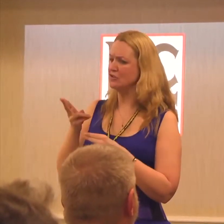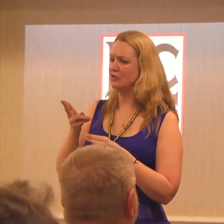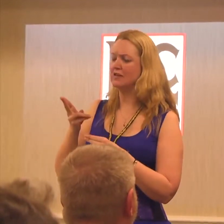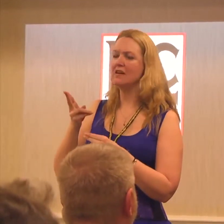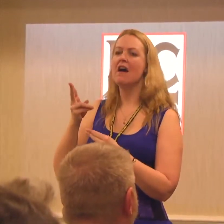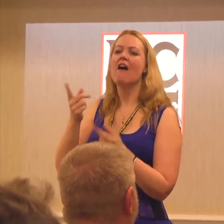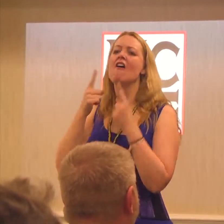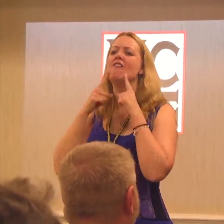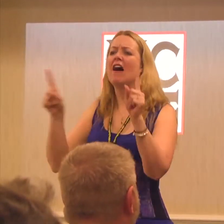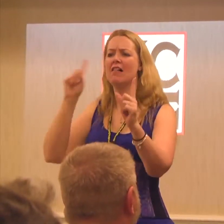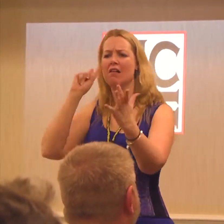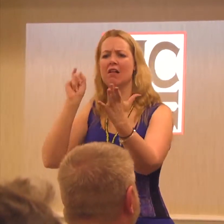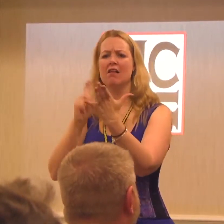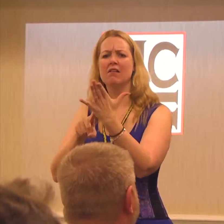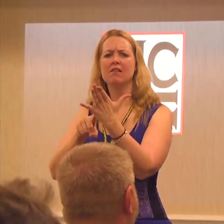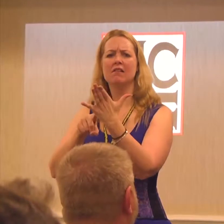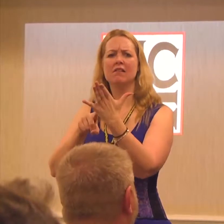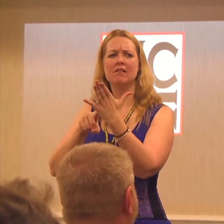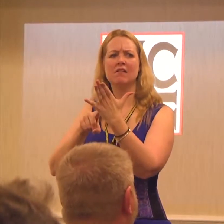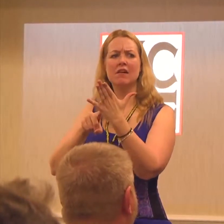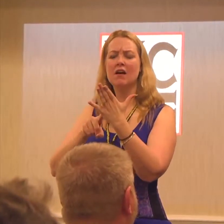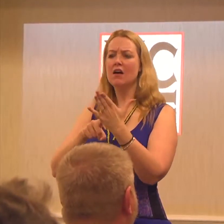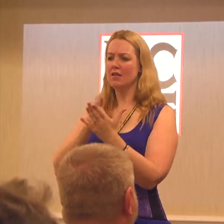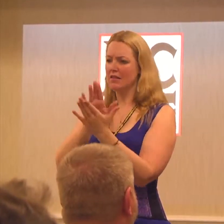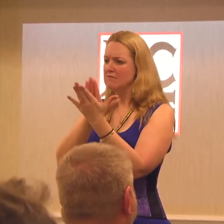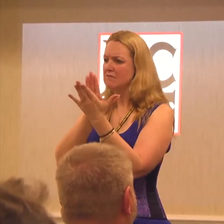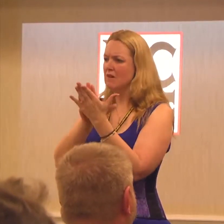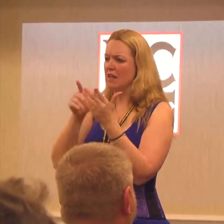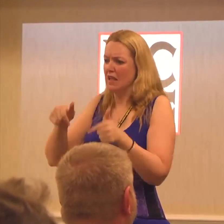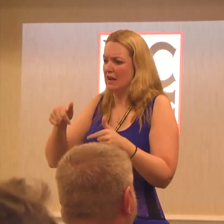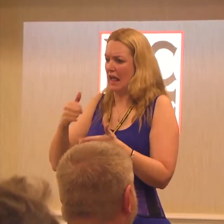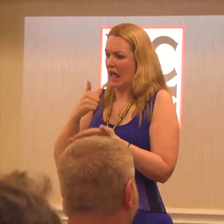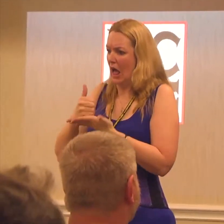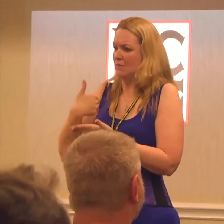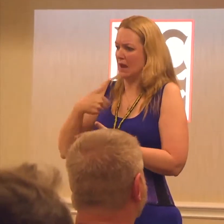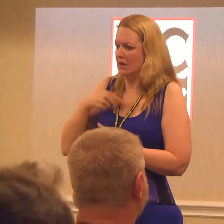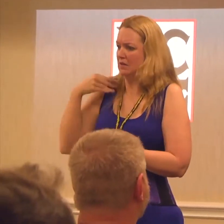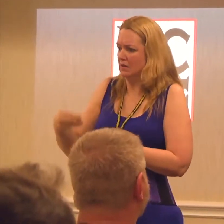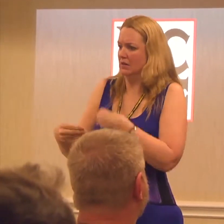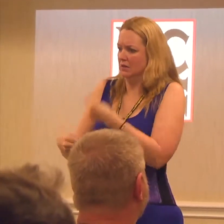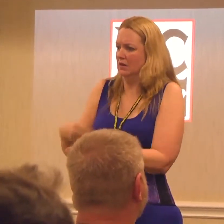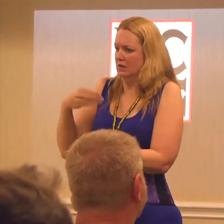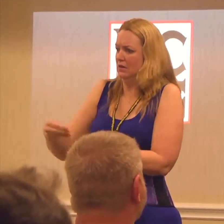for their many contributions that helped carry this community for decade after decade after